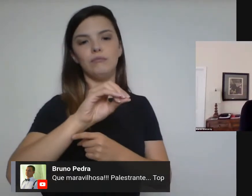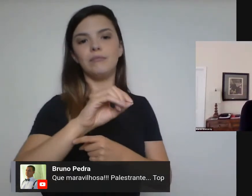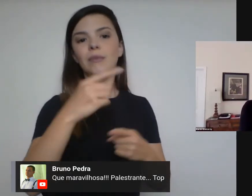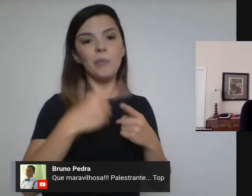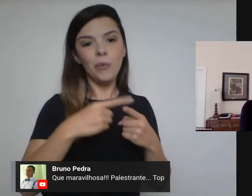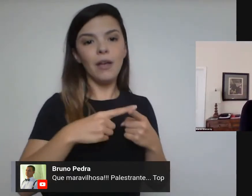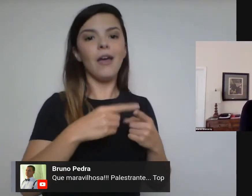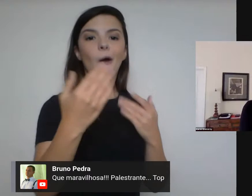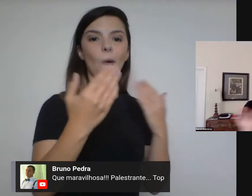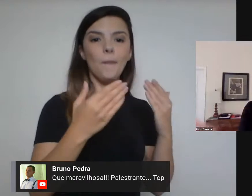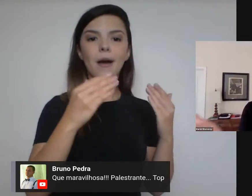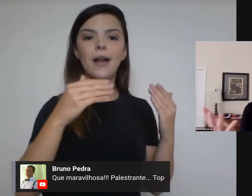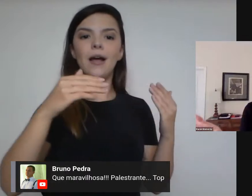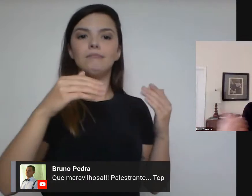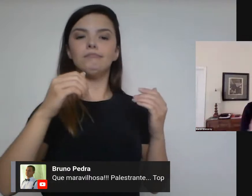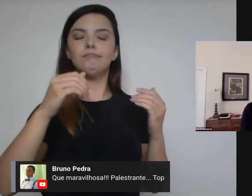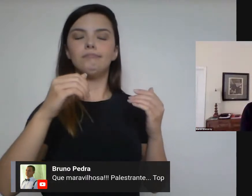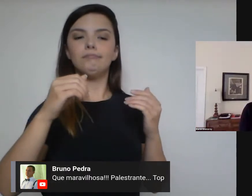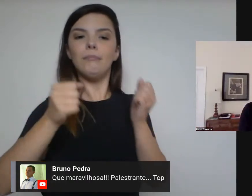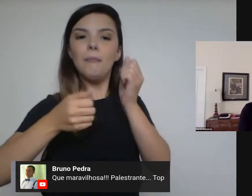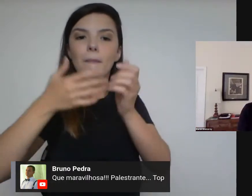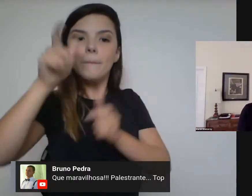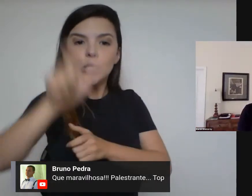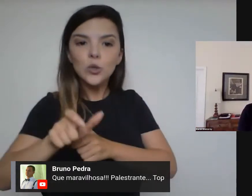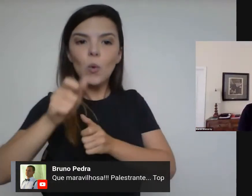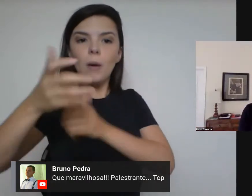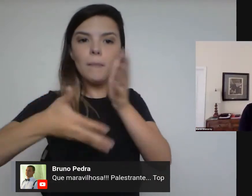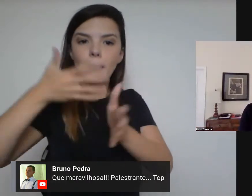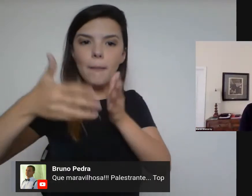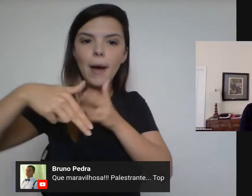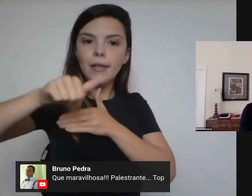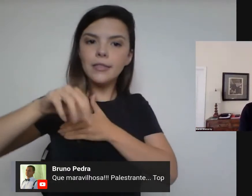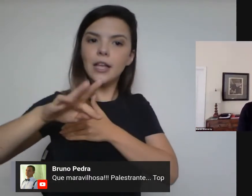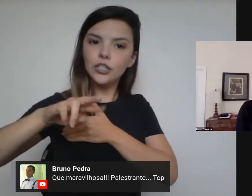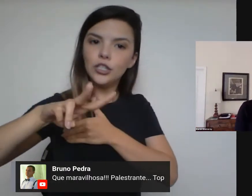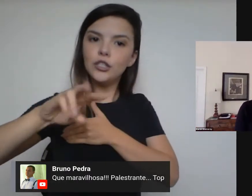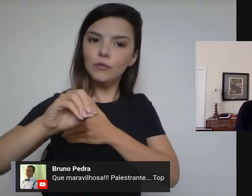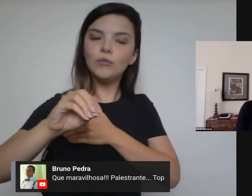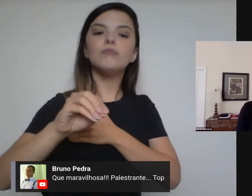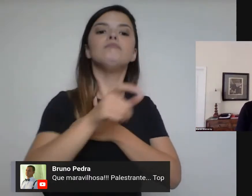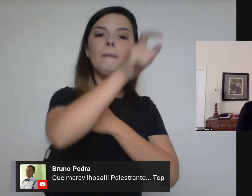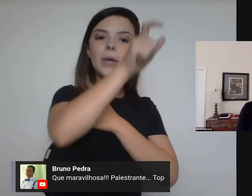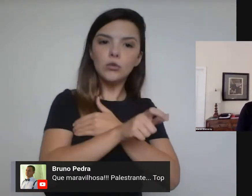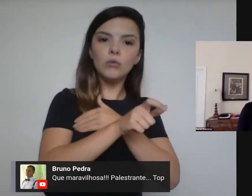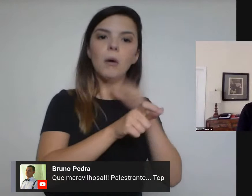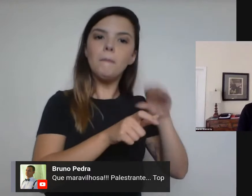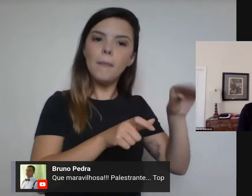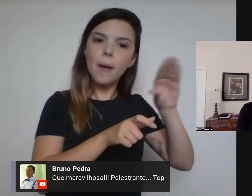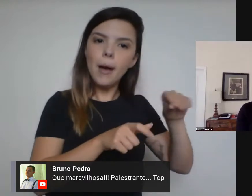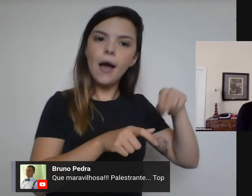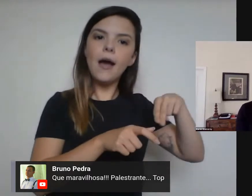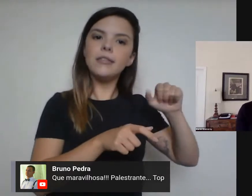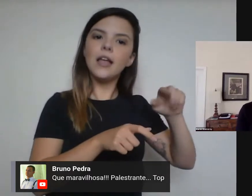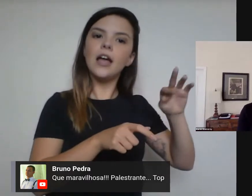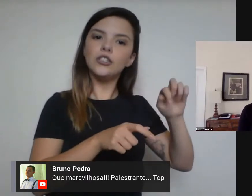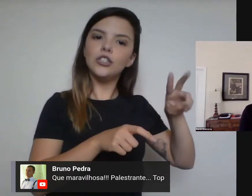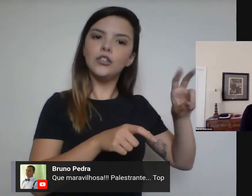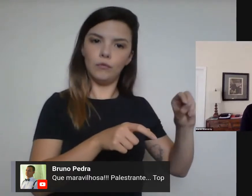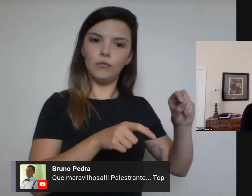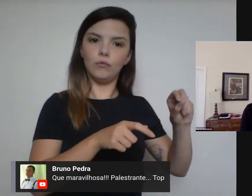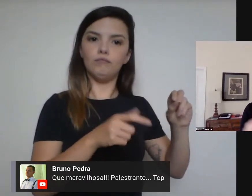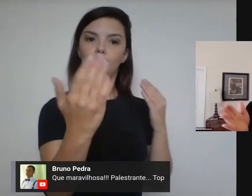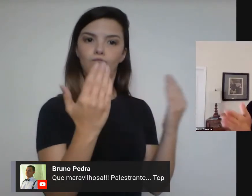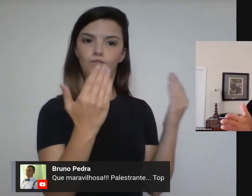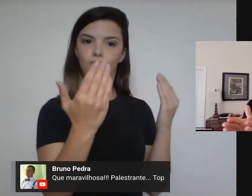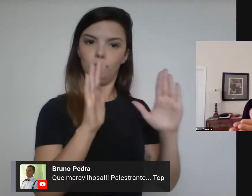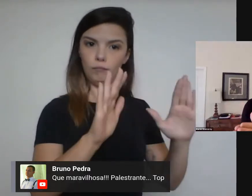of English. So to answer that, you have to look at both. But it's a little bit of a disservice to the deaf community in some ways,